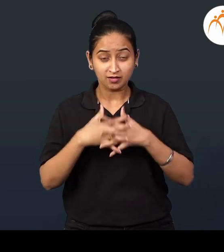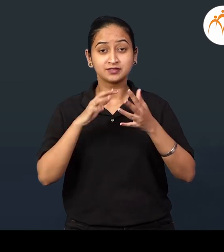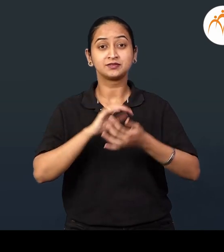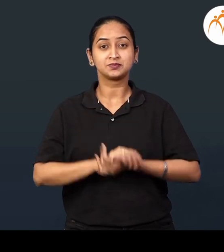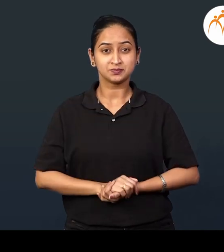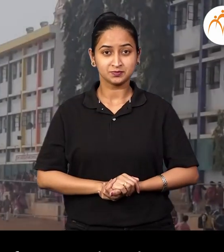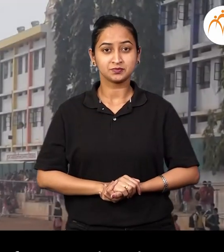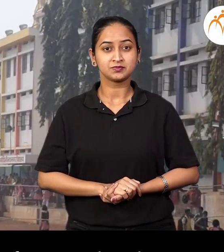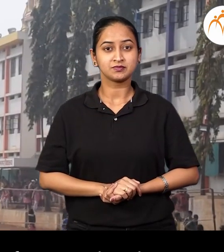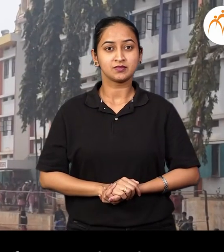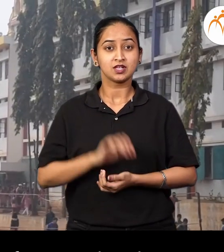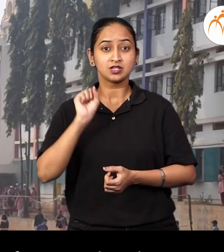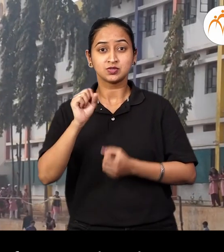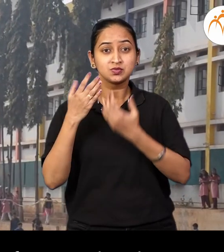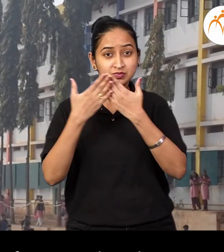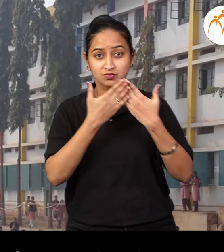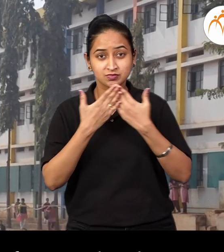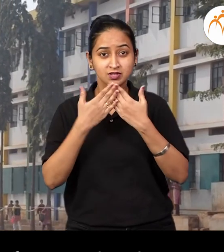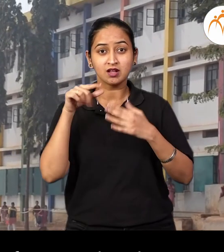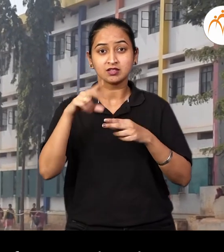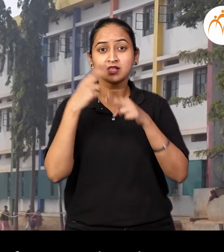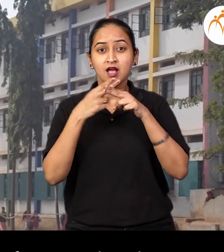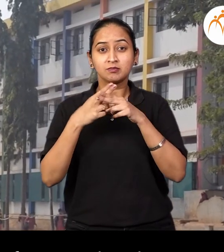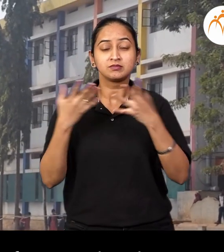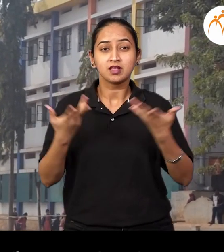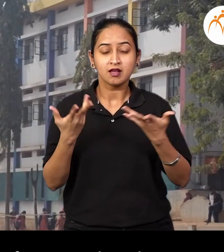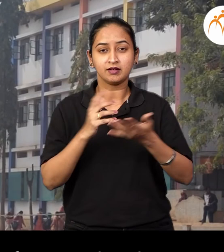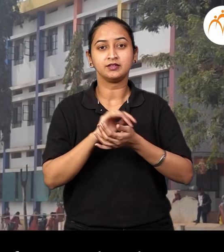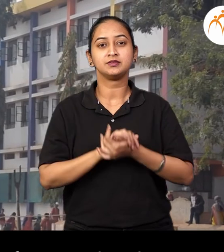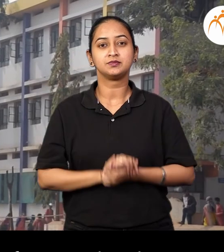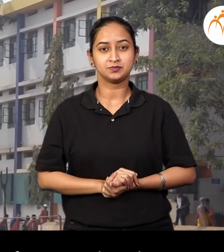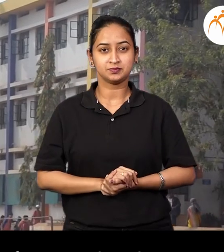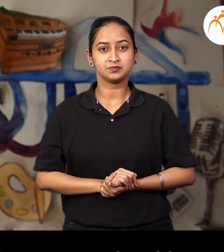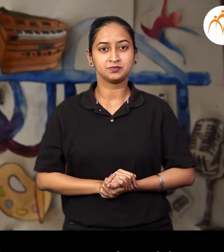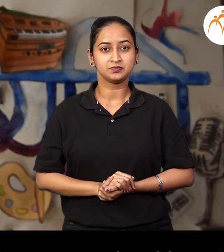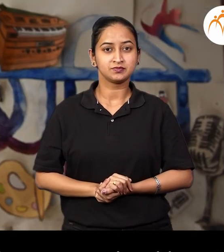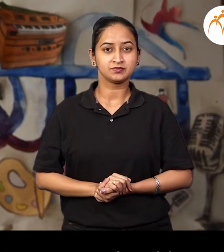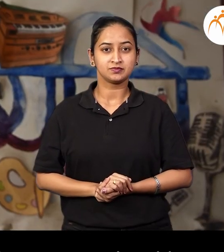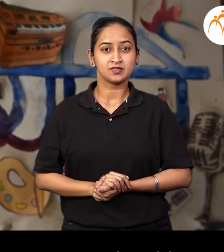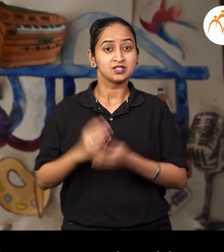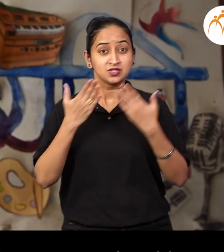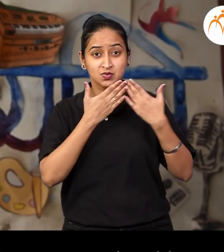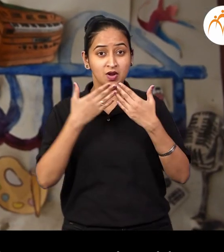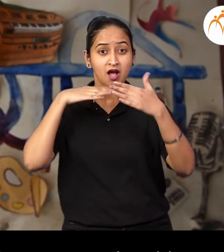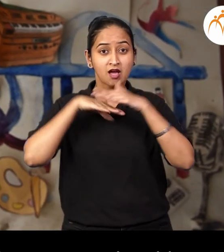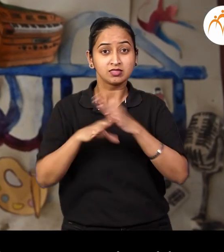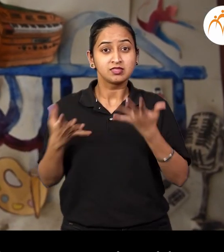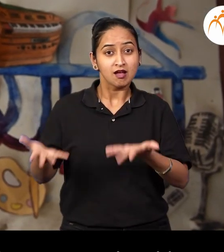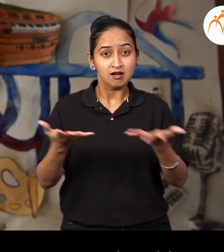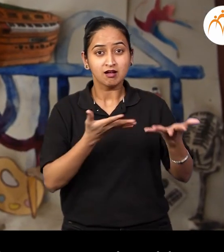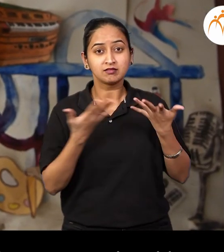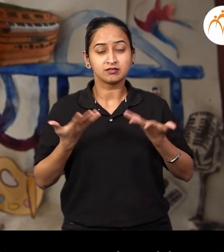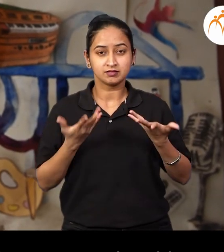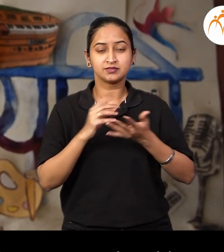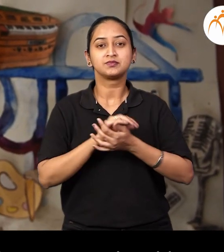Write the name of your school. Which different things